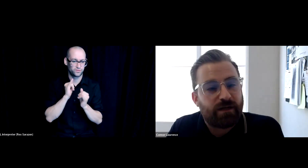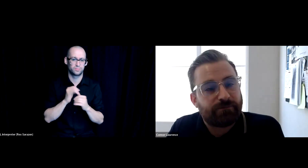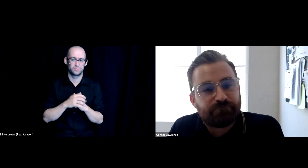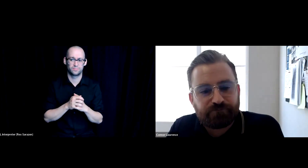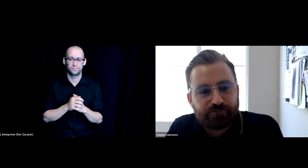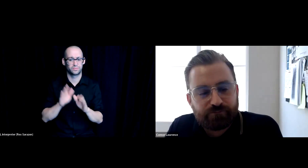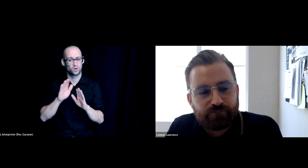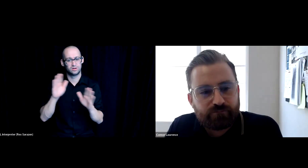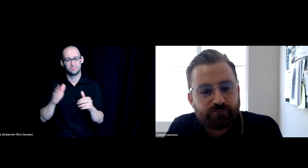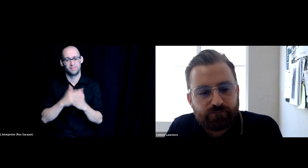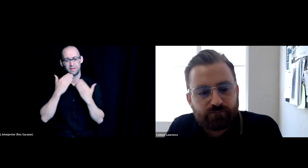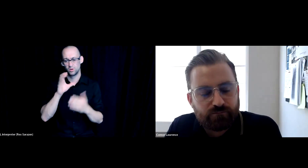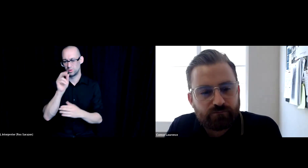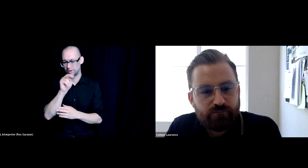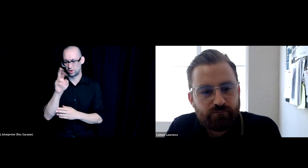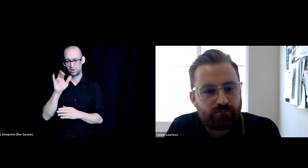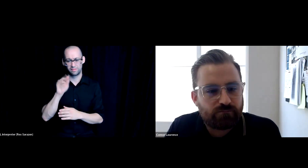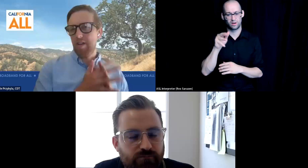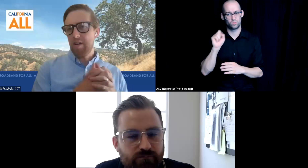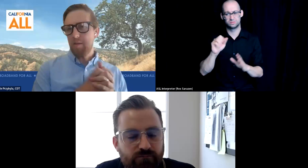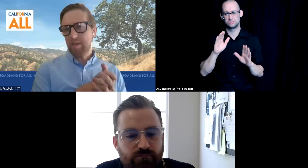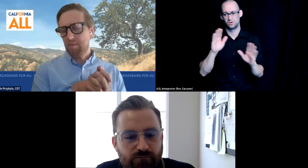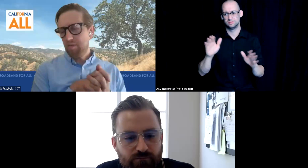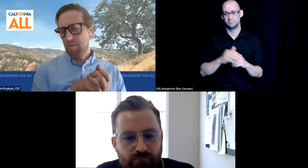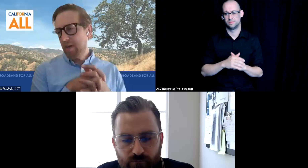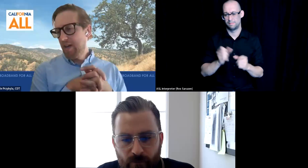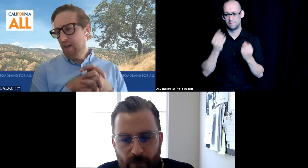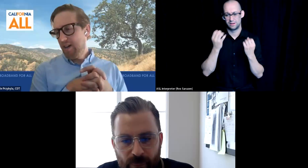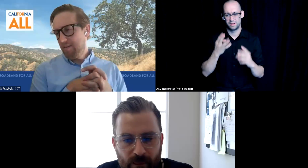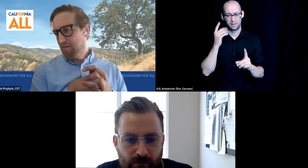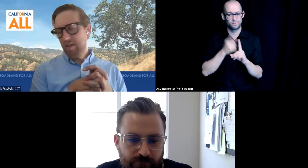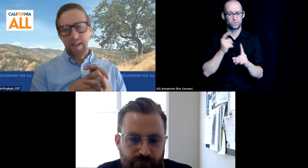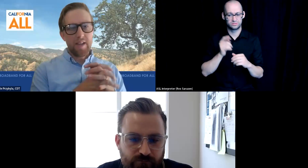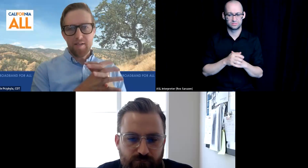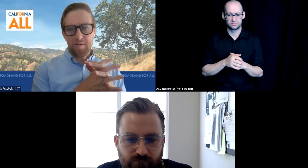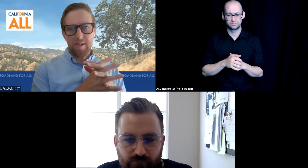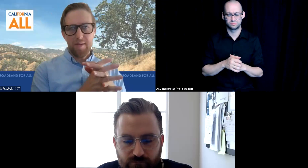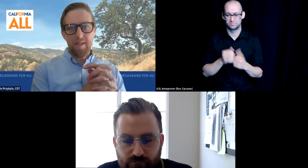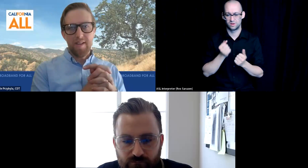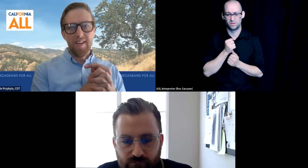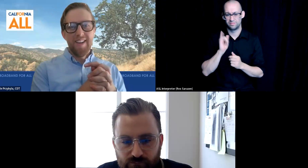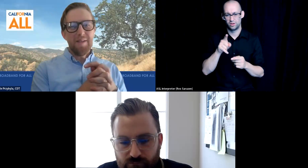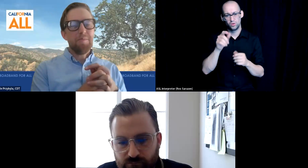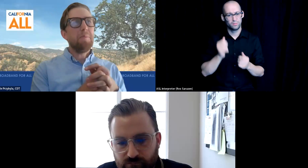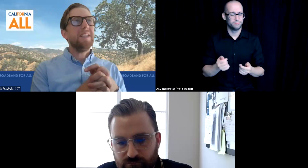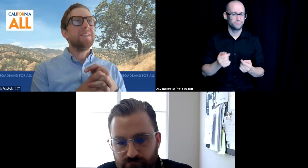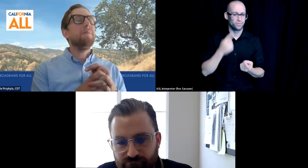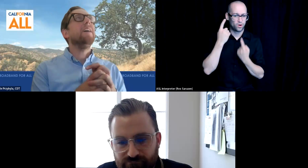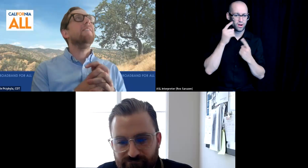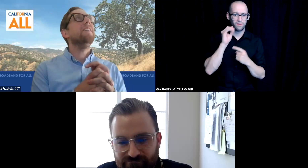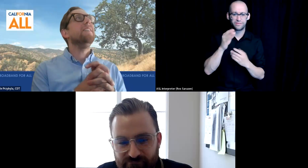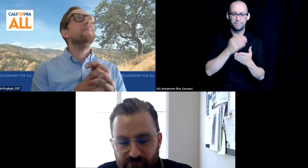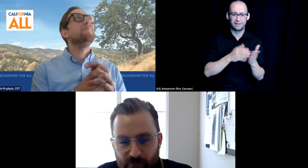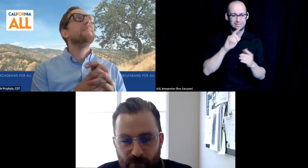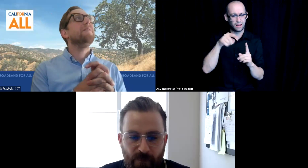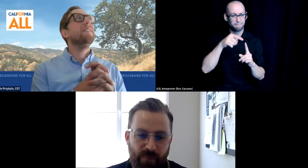Awesome. Thank you, Connor. No, that was excellent. There's a lot of great points that you brought up. I really like that you also brought up the piece